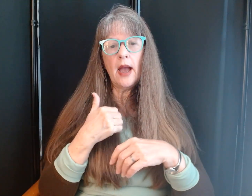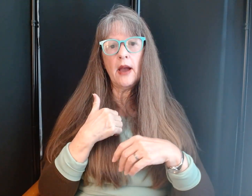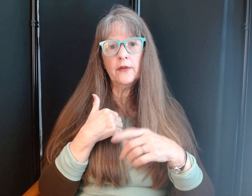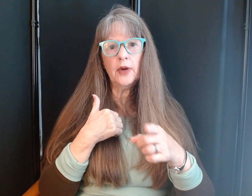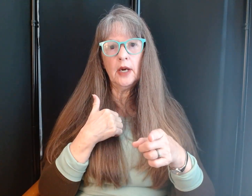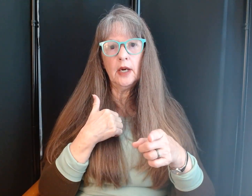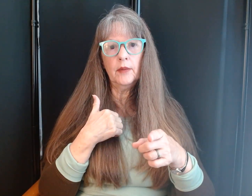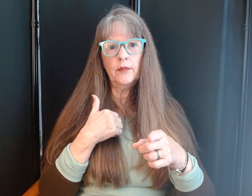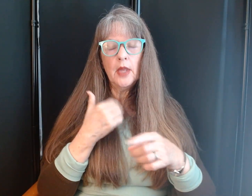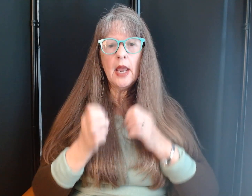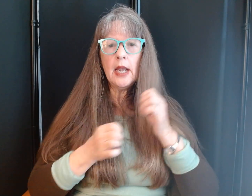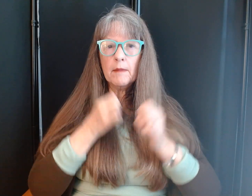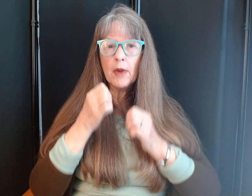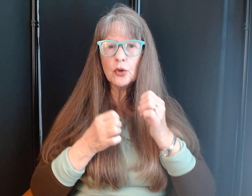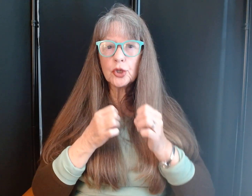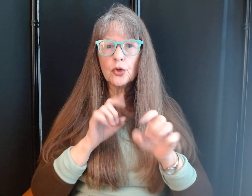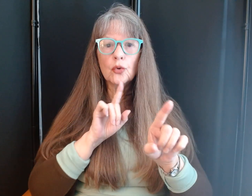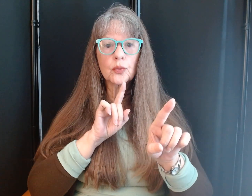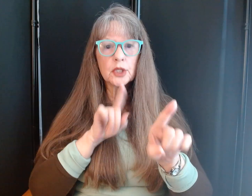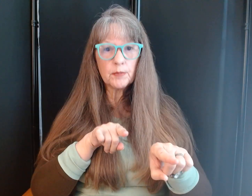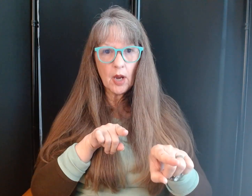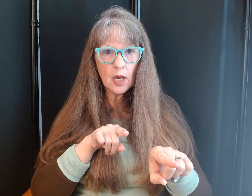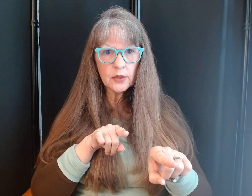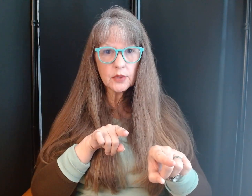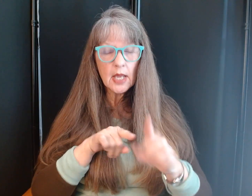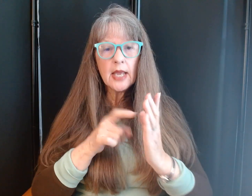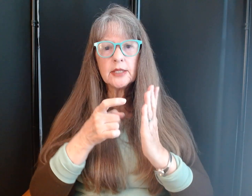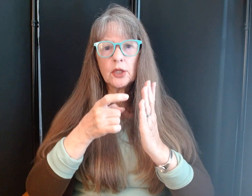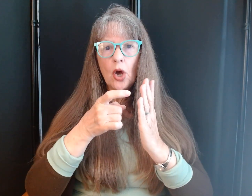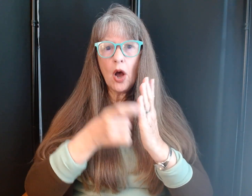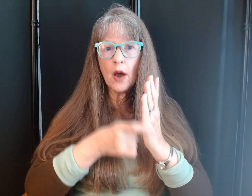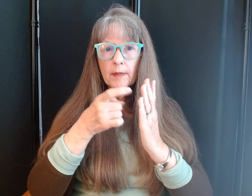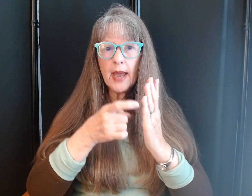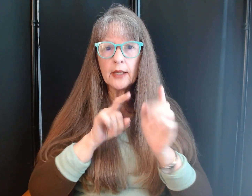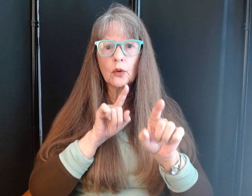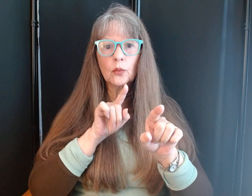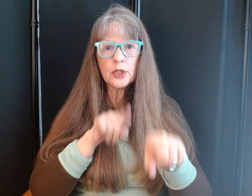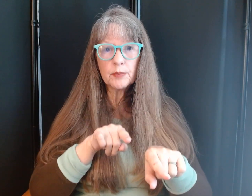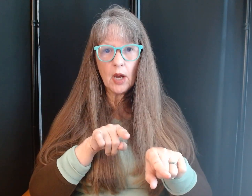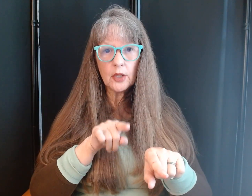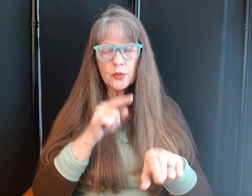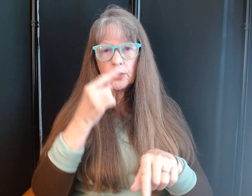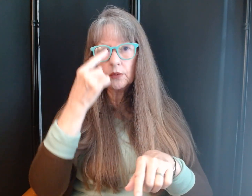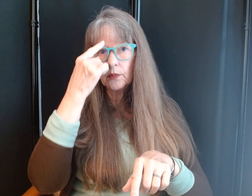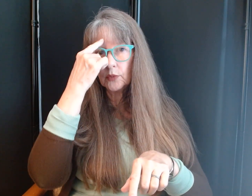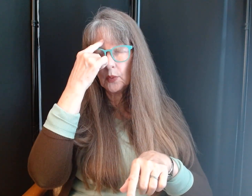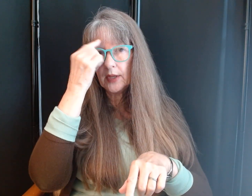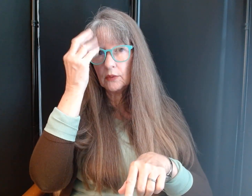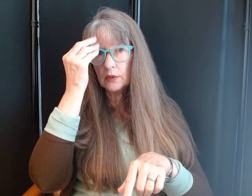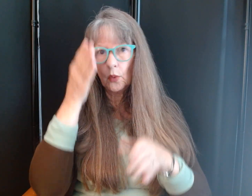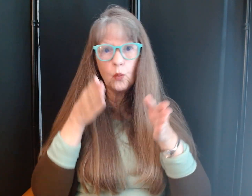have an emotional response. It's an automatic response where